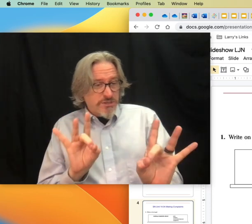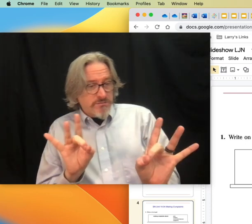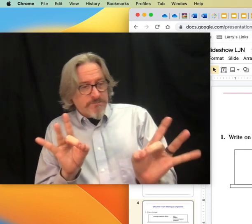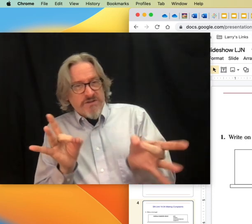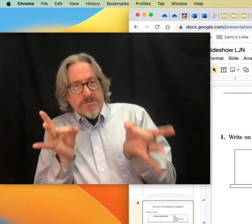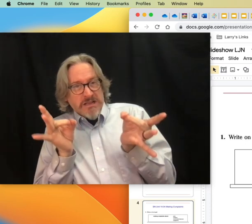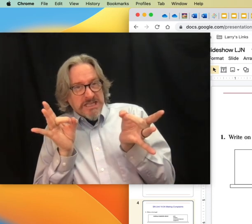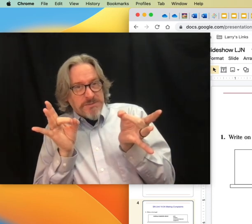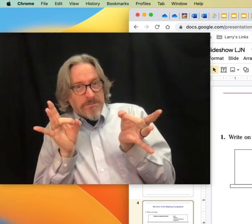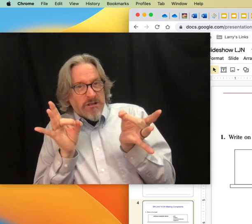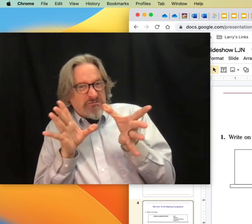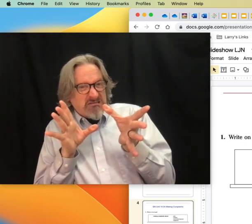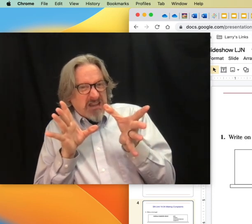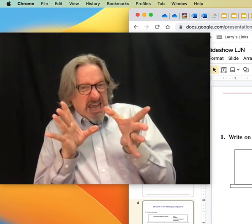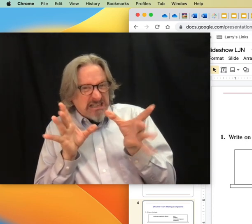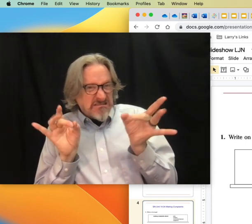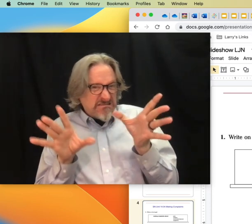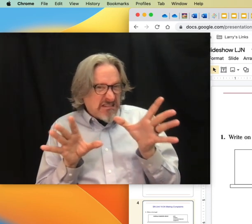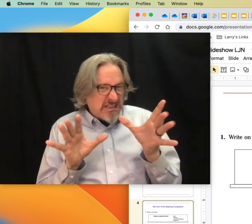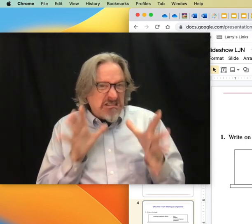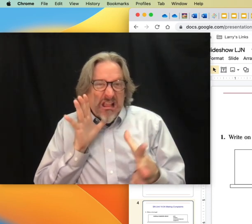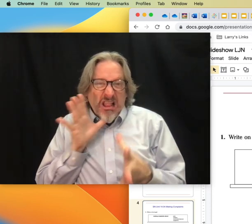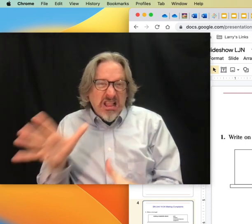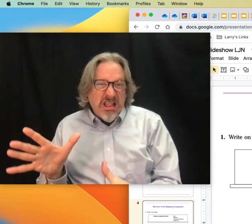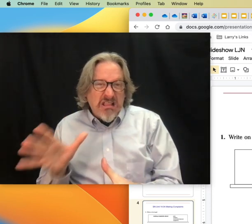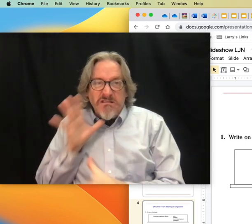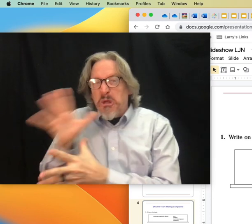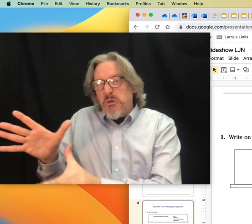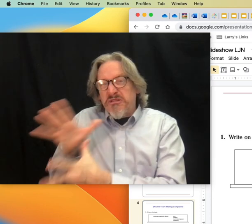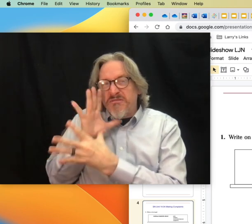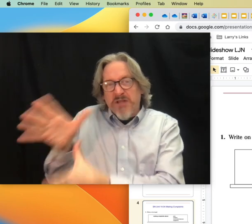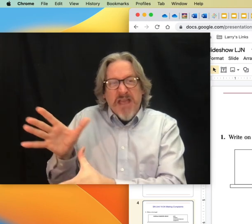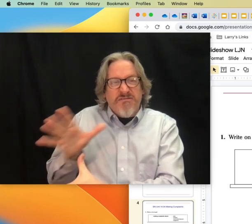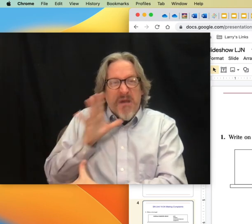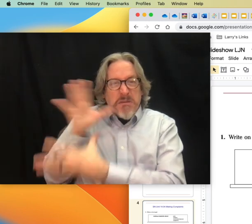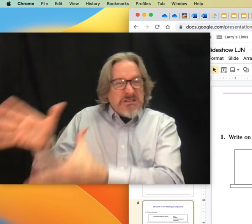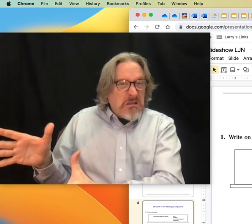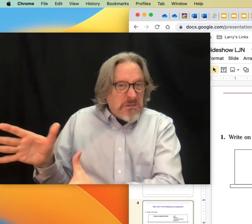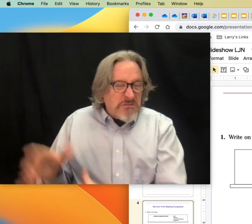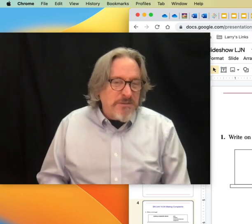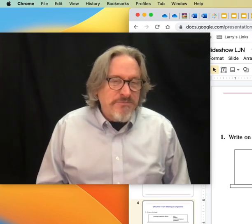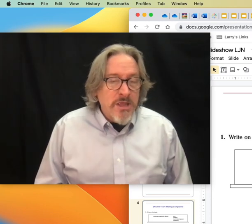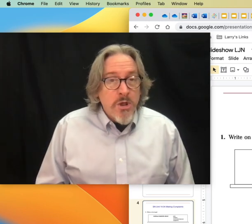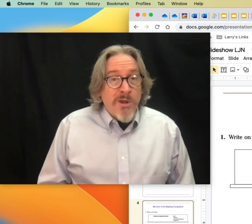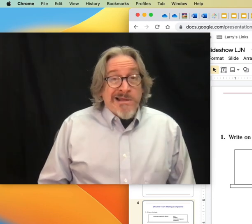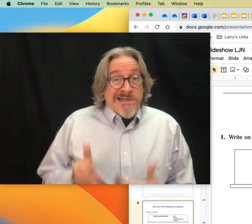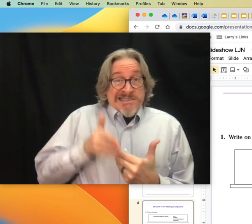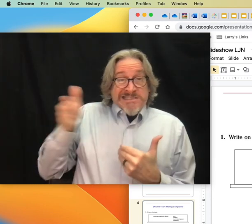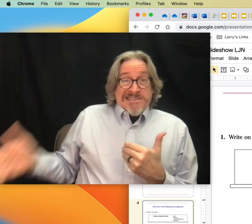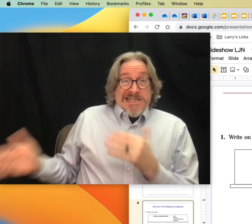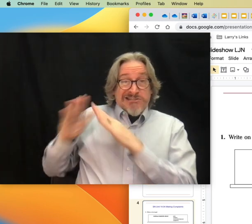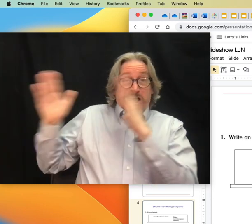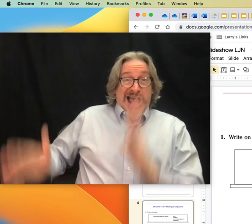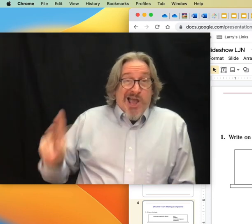like you're firing like a spitball. Hate, hate, ugh, loathe. I vomit on them.